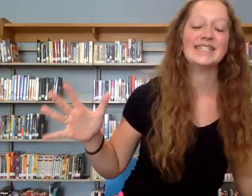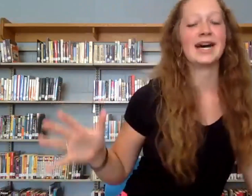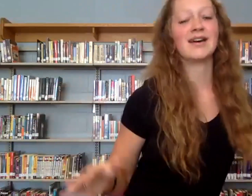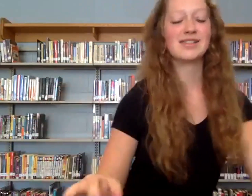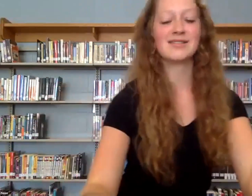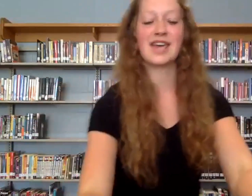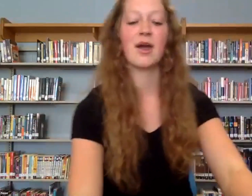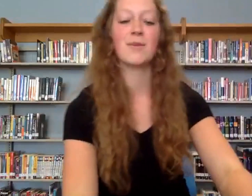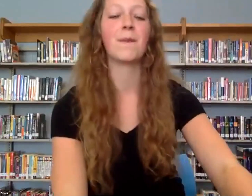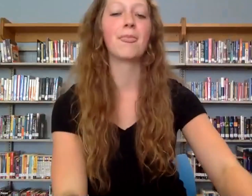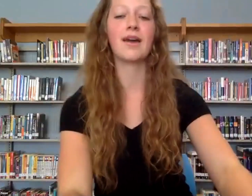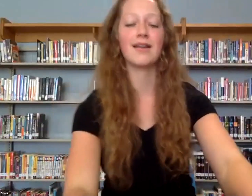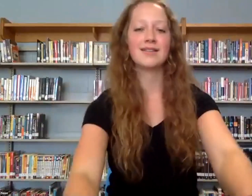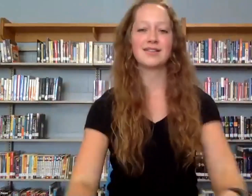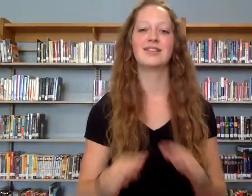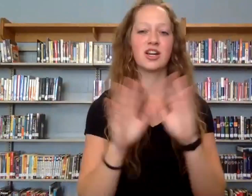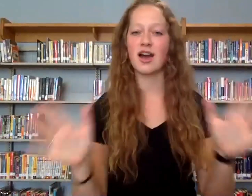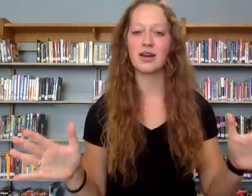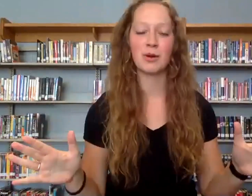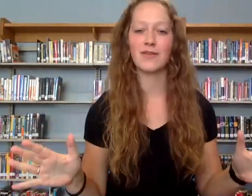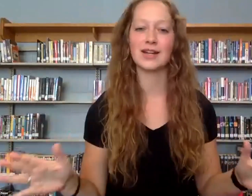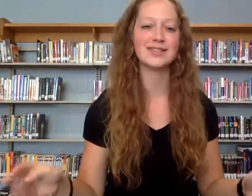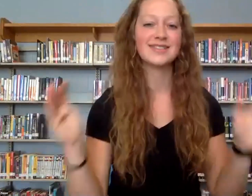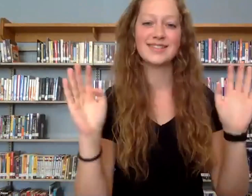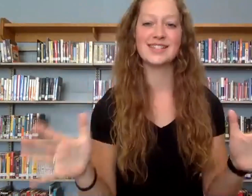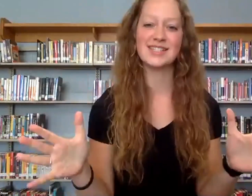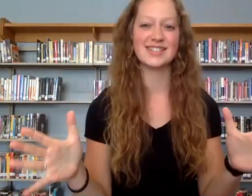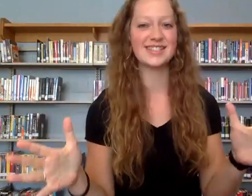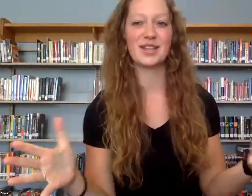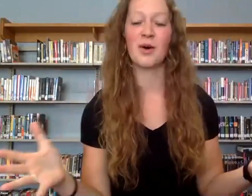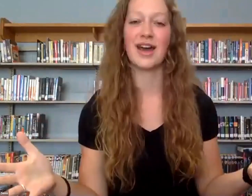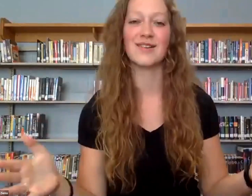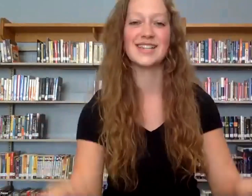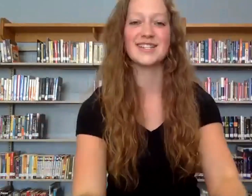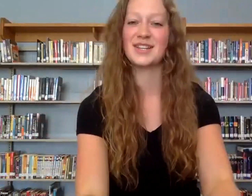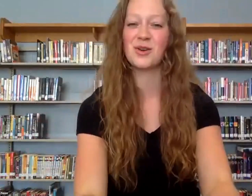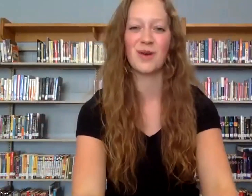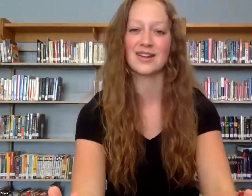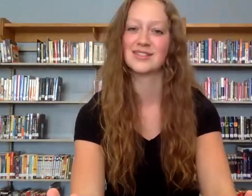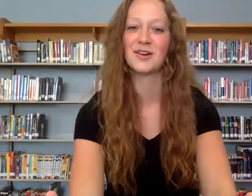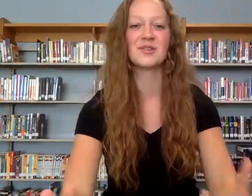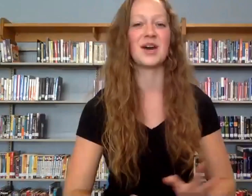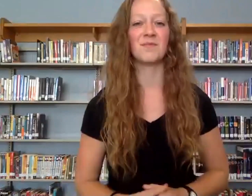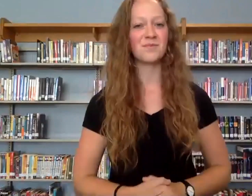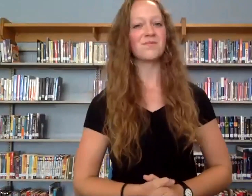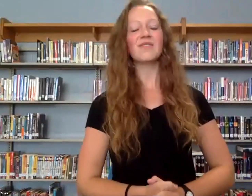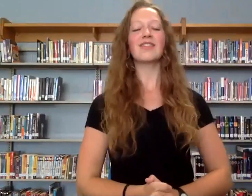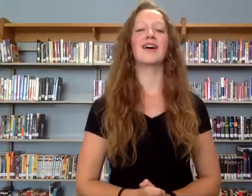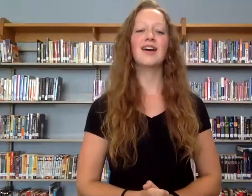know, it sounds scary, but again, you're not going to be perfect. This is just a 1-hour session. You can practice on your own time. All